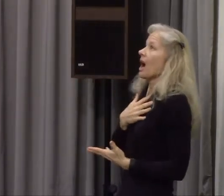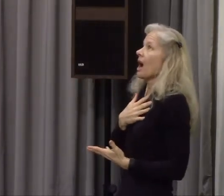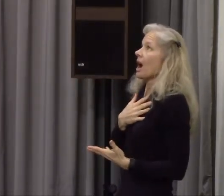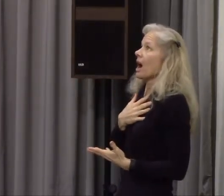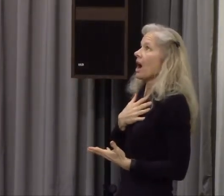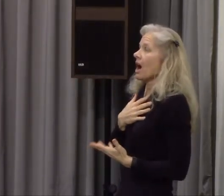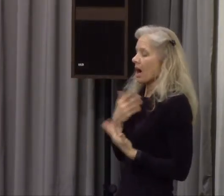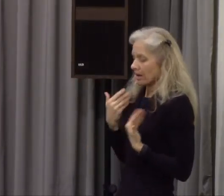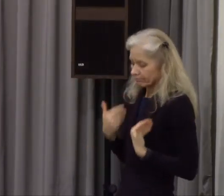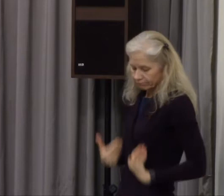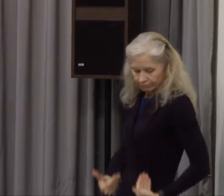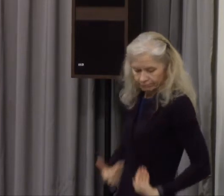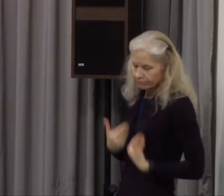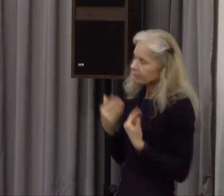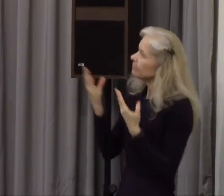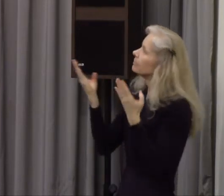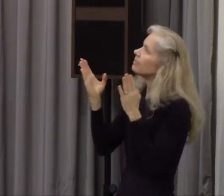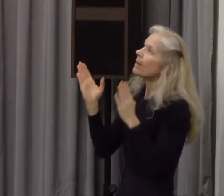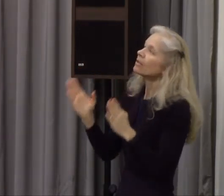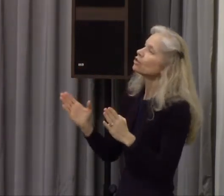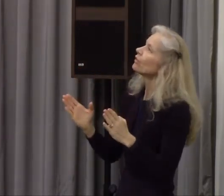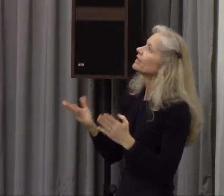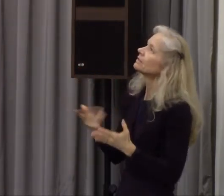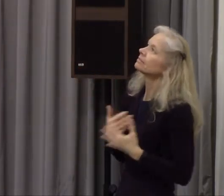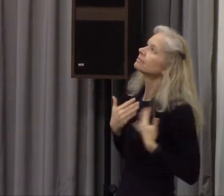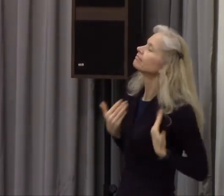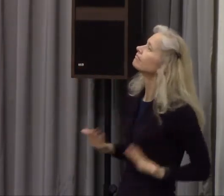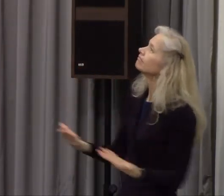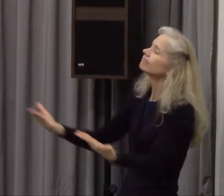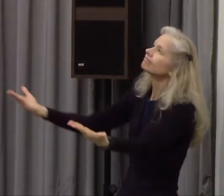Behold, the handmaid of the Lord. That's amazing, folks.